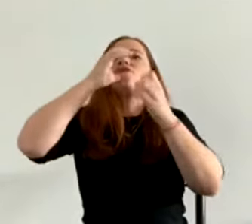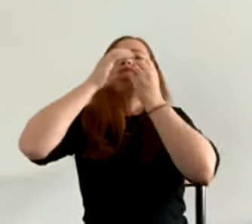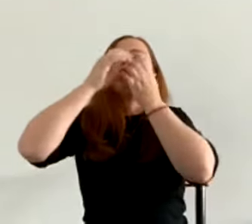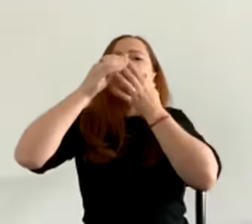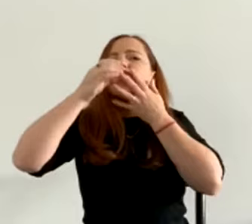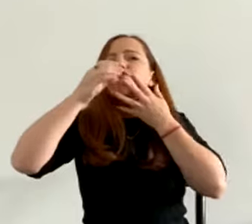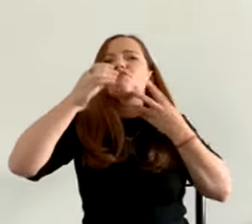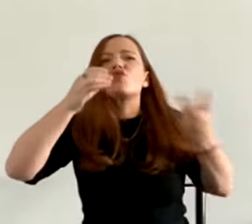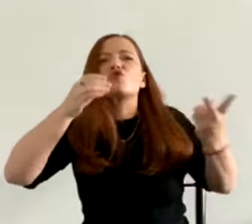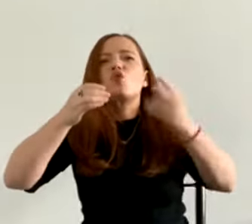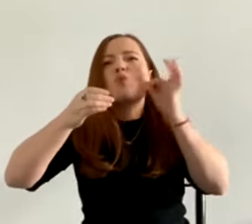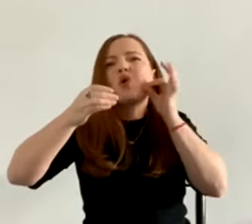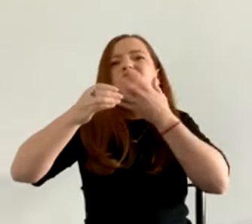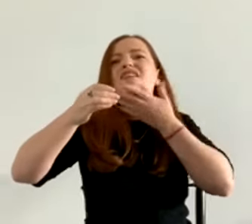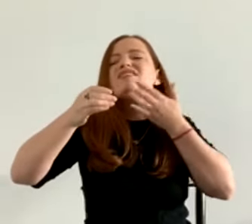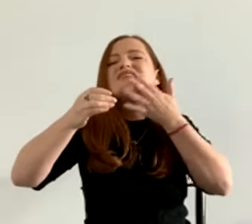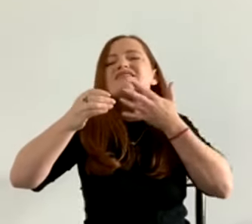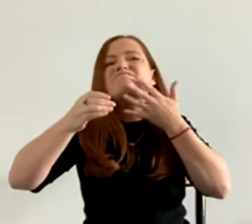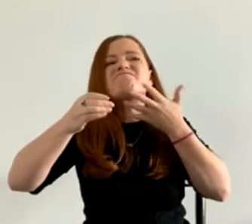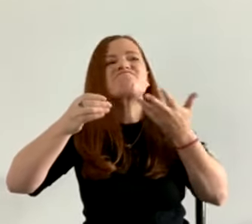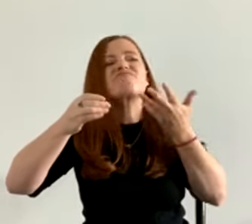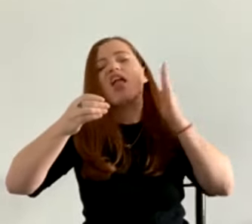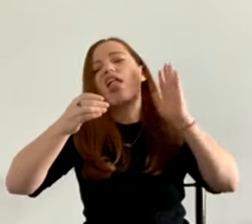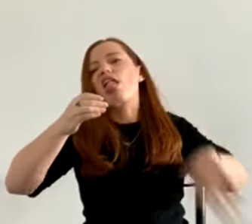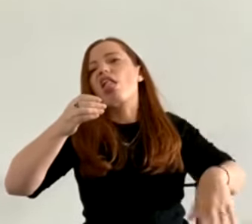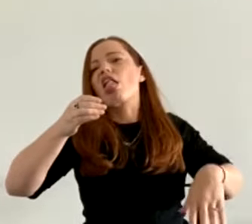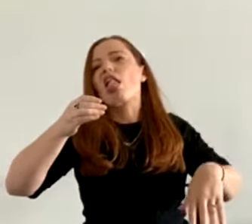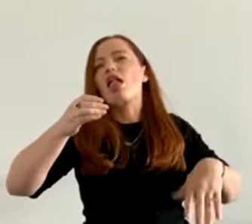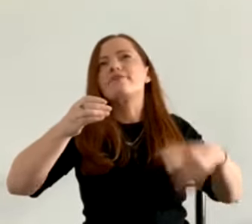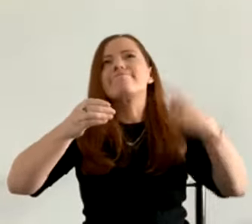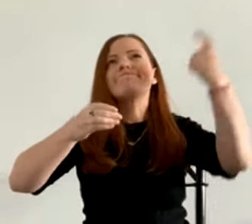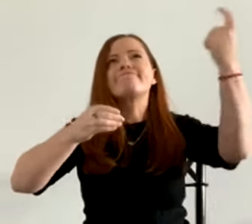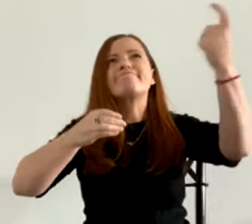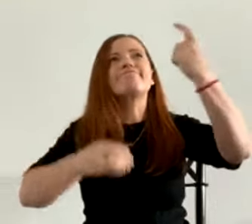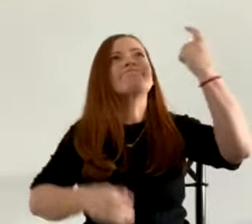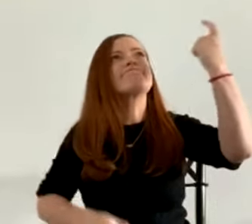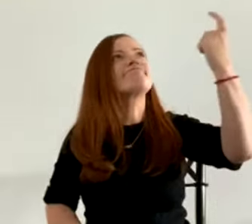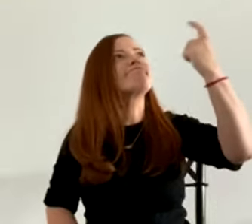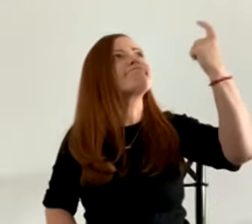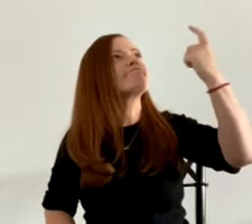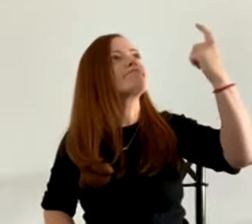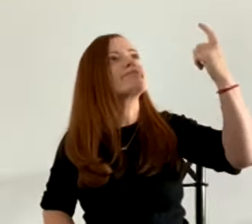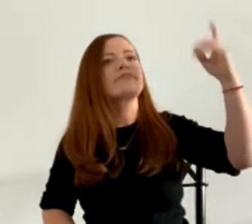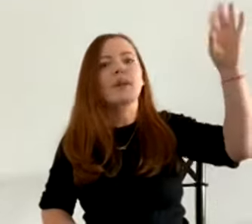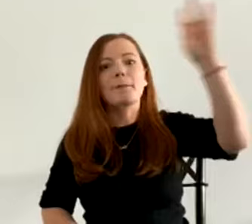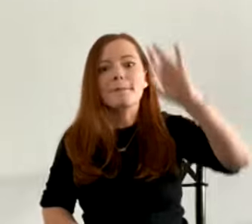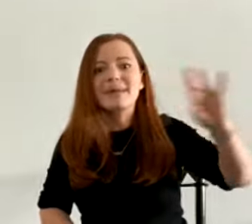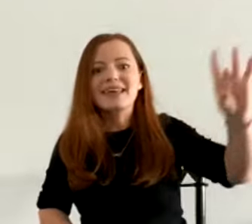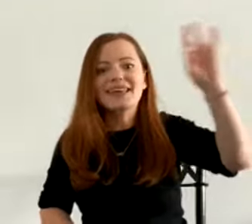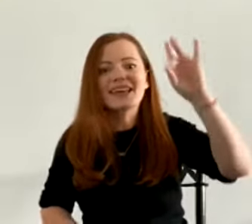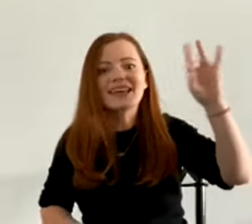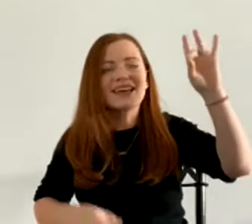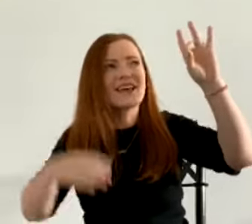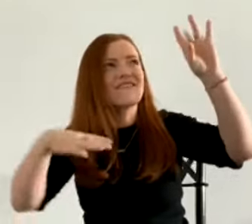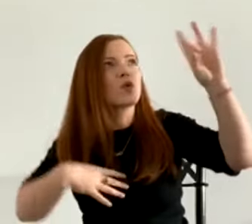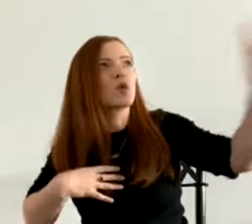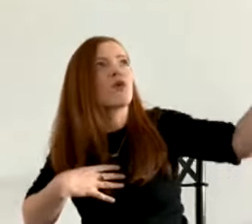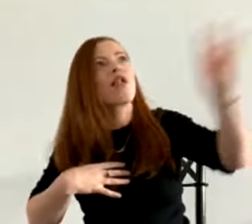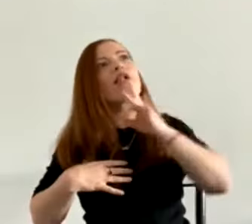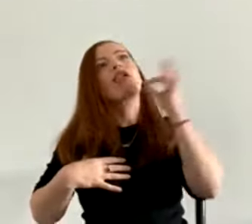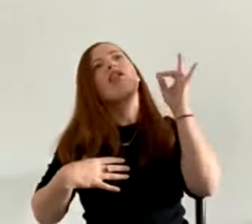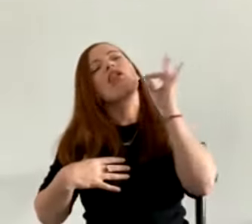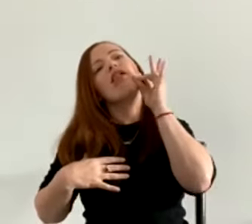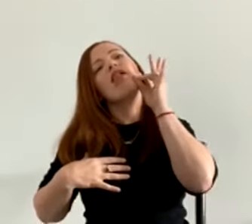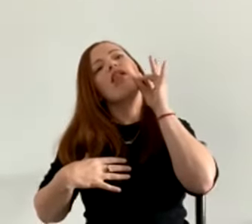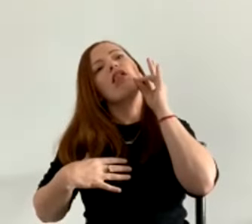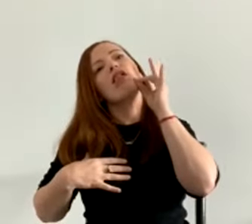beard. I leave it there. I fantasize about an exhausted bee replenishing itself on my chin.